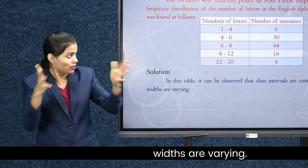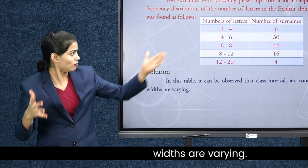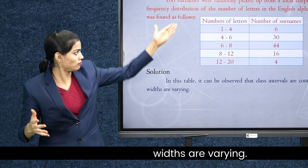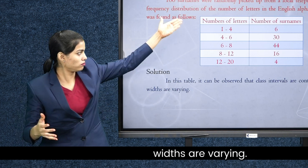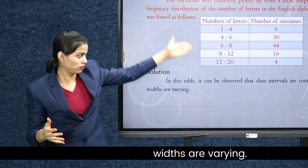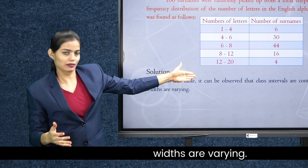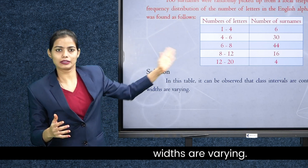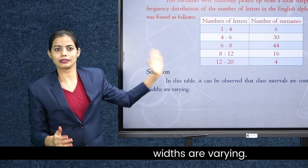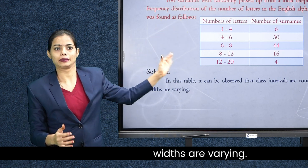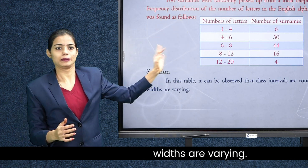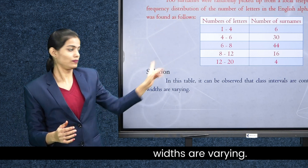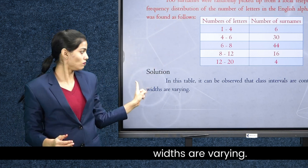varying.